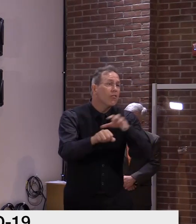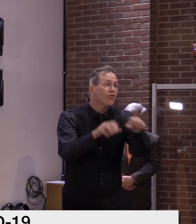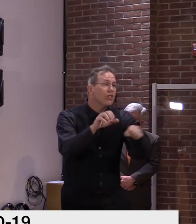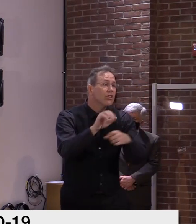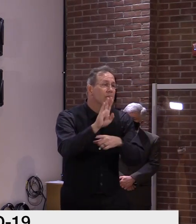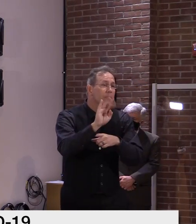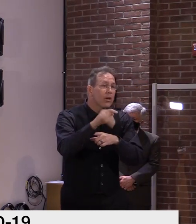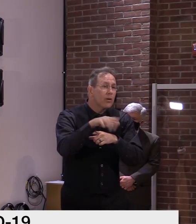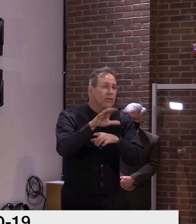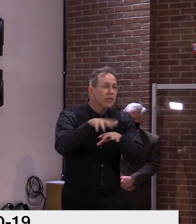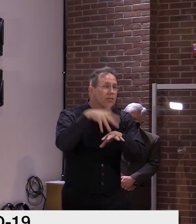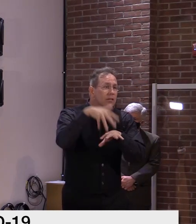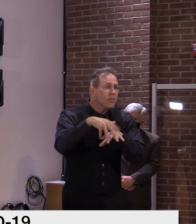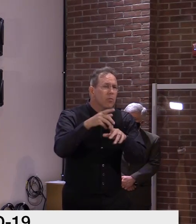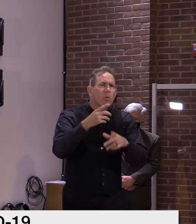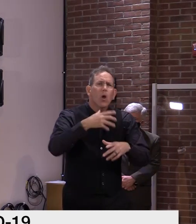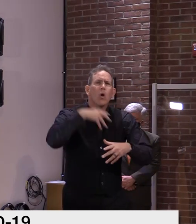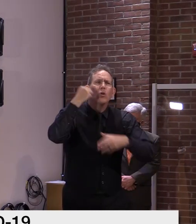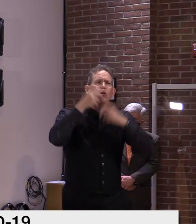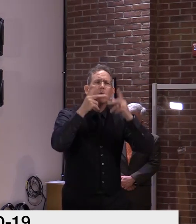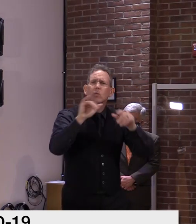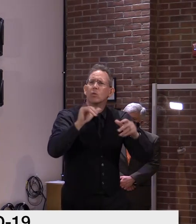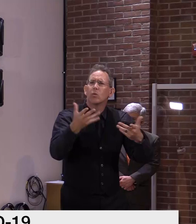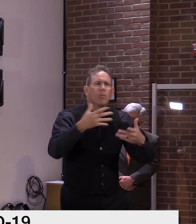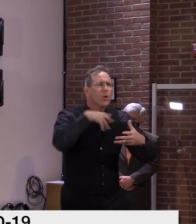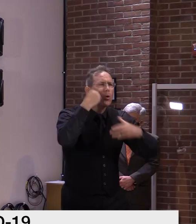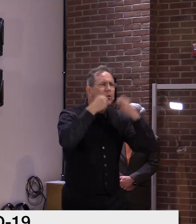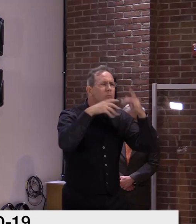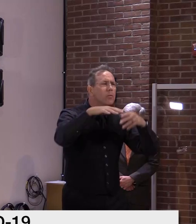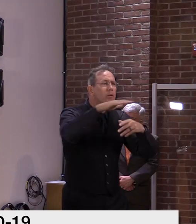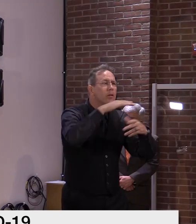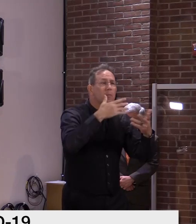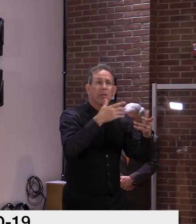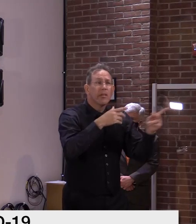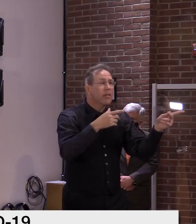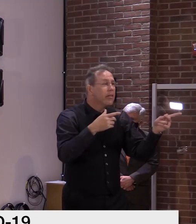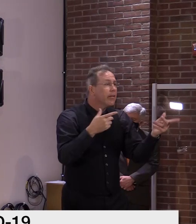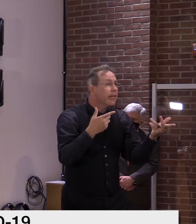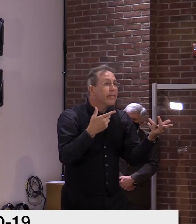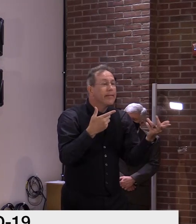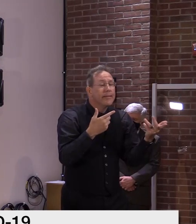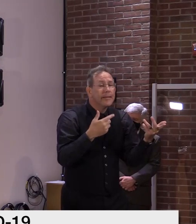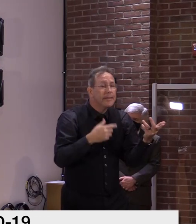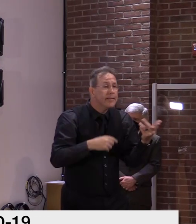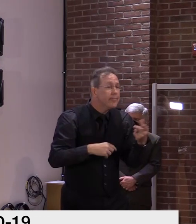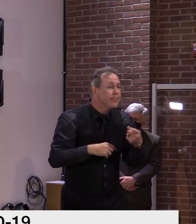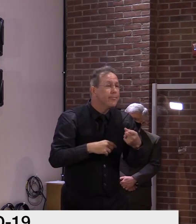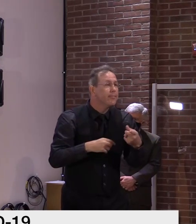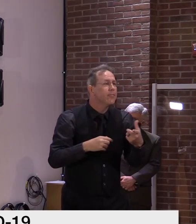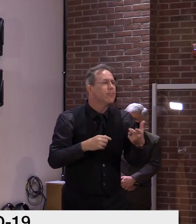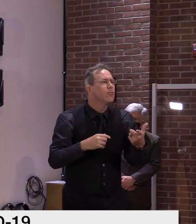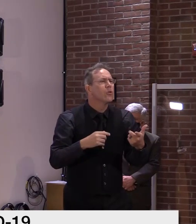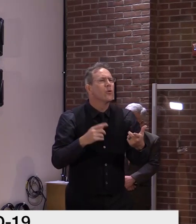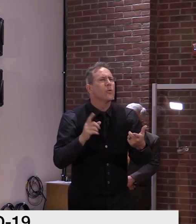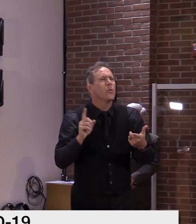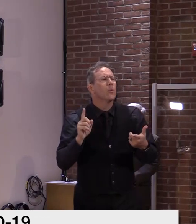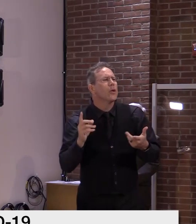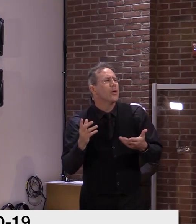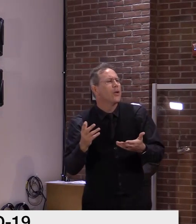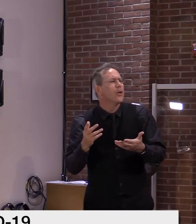population? Like, I don't know, vaccine sites that would be frequently attended by older members of the